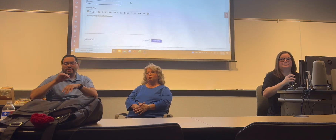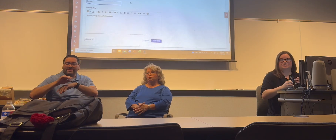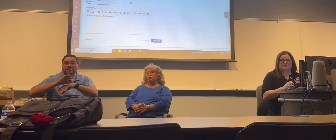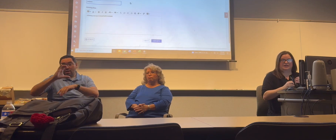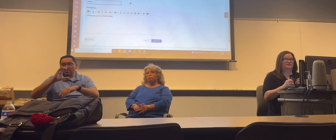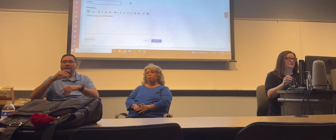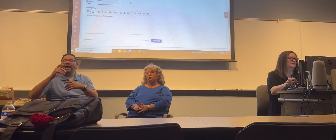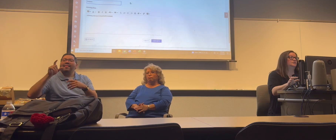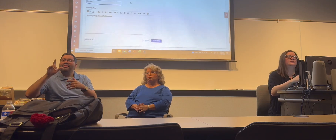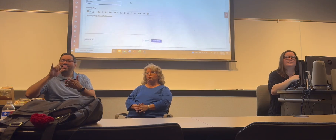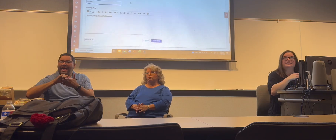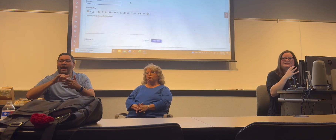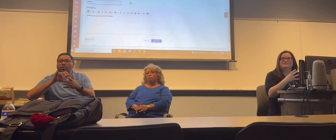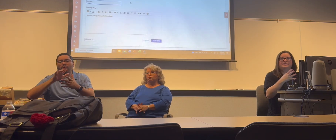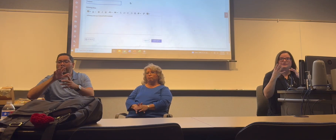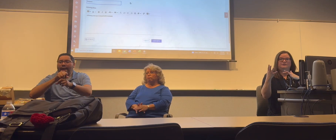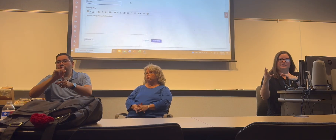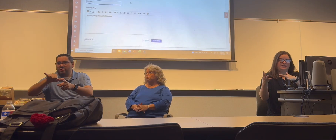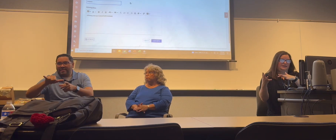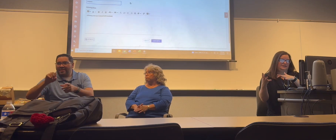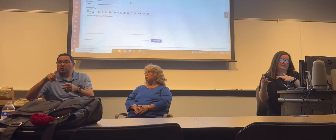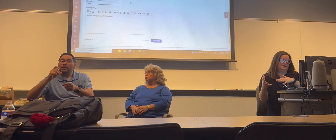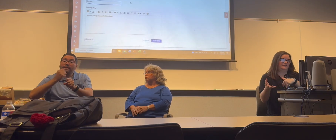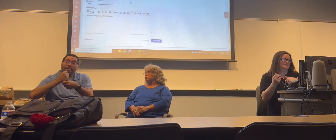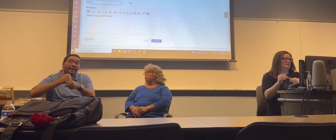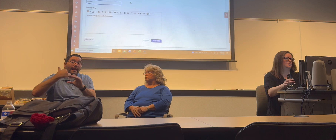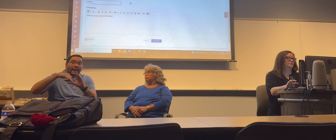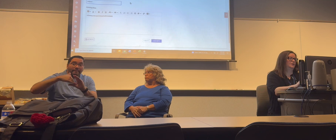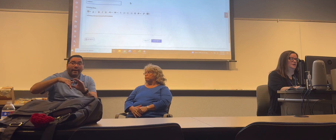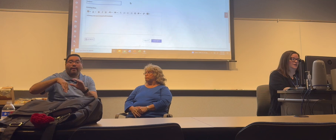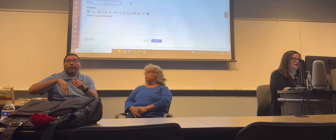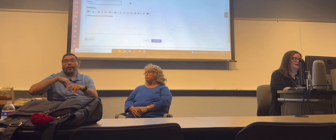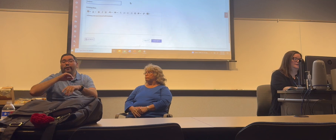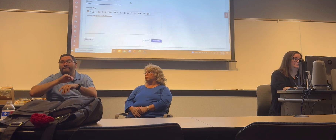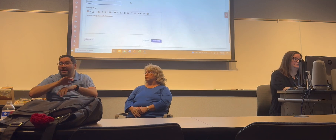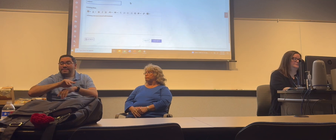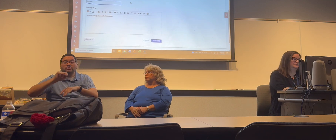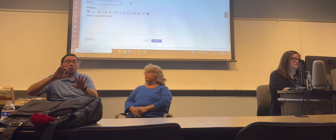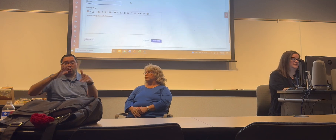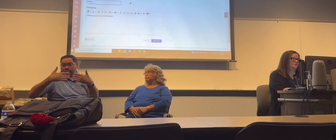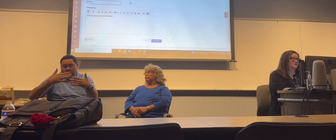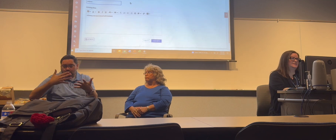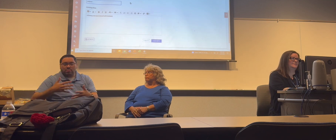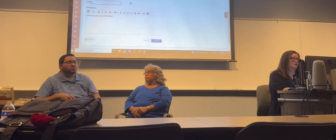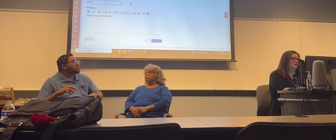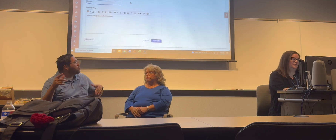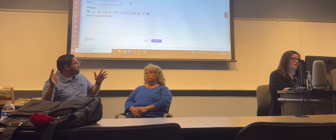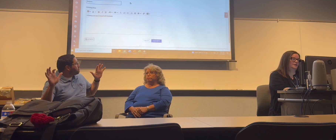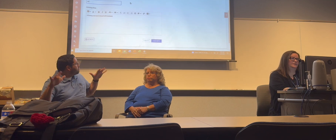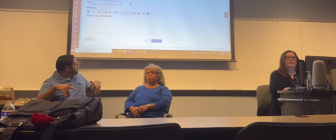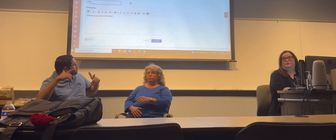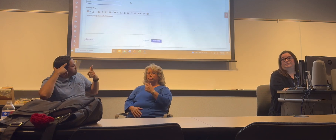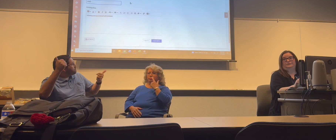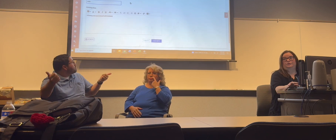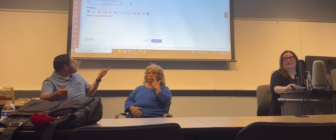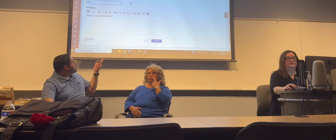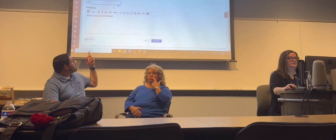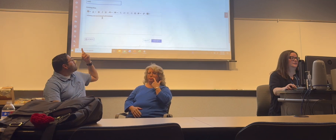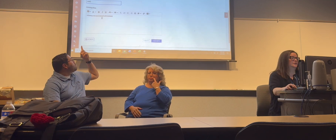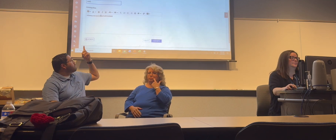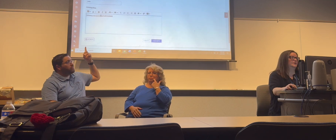that captures that. You can make an email a advising note. So you can type whatever you want, note,